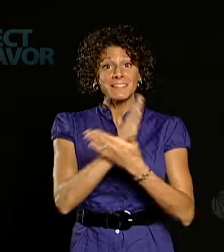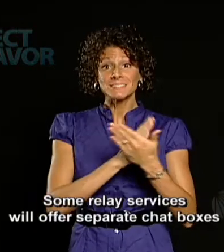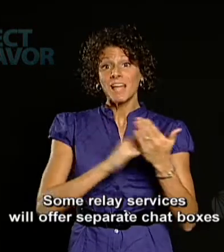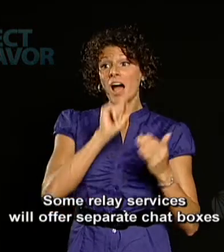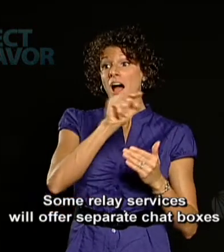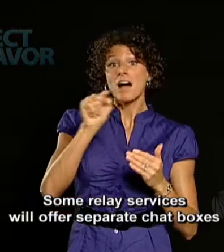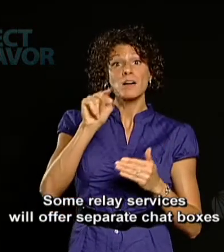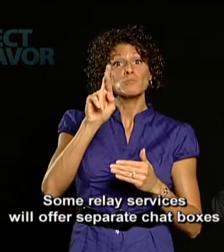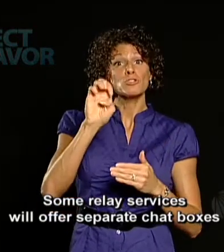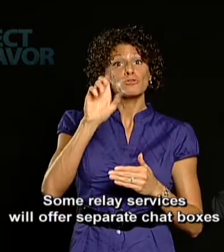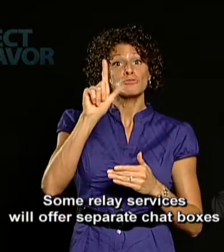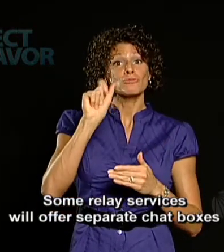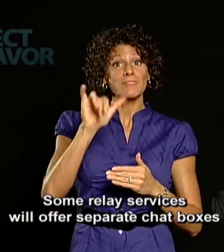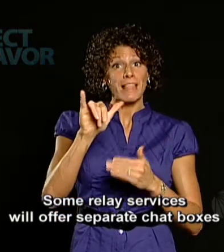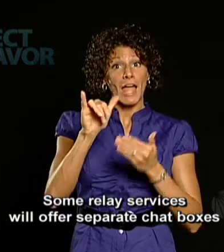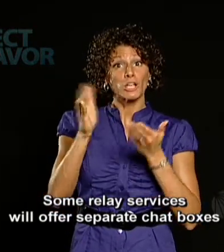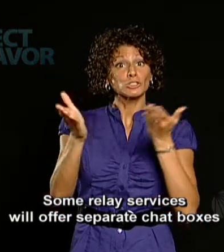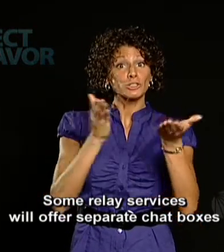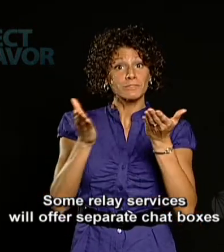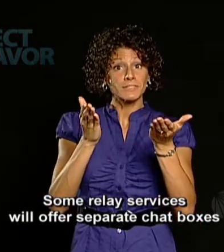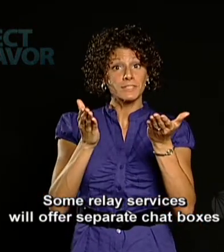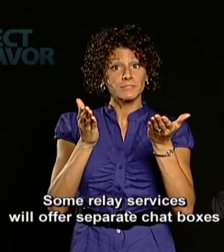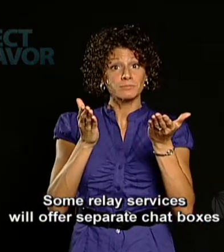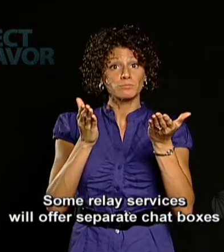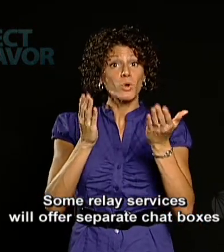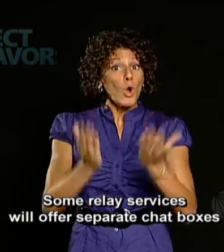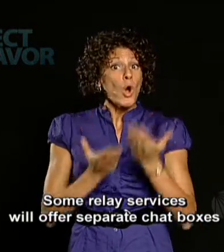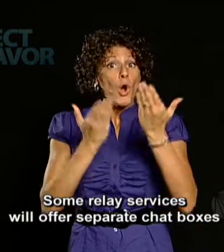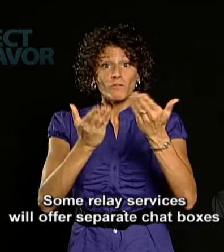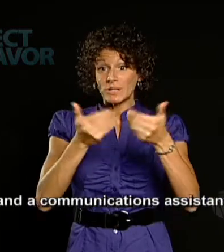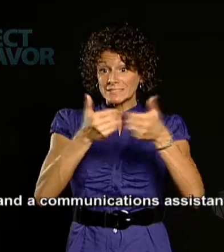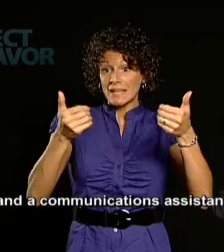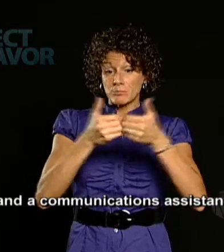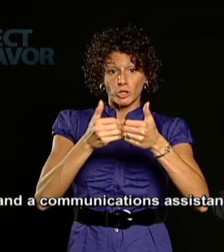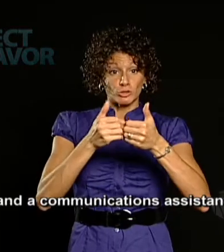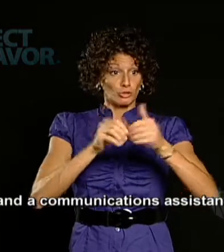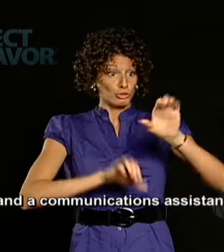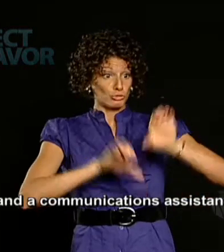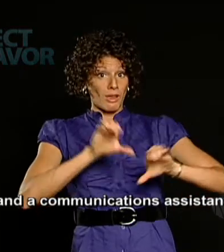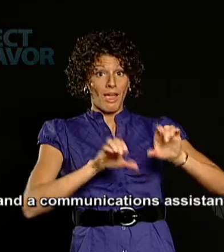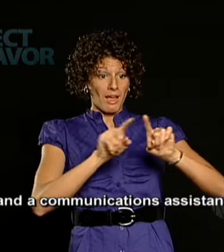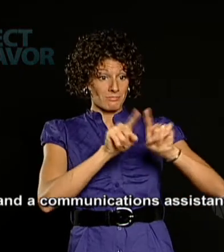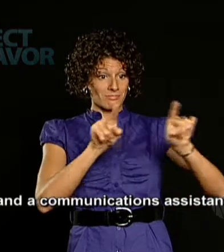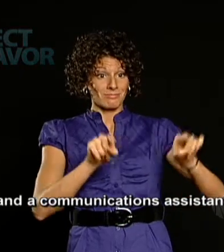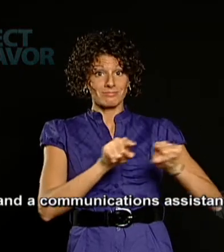Some relay services will offer separate chat boxes and a communications assistant.